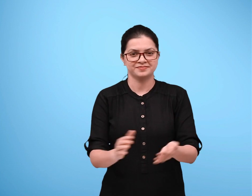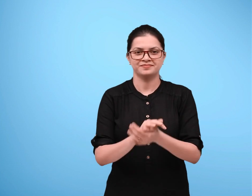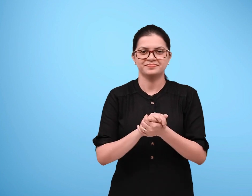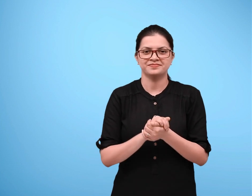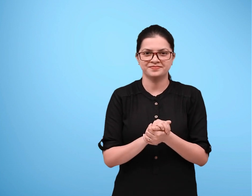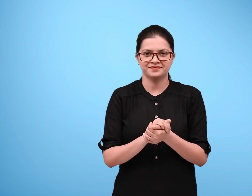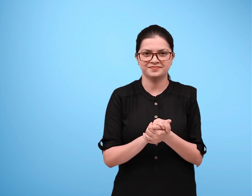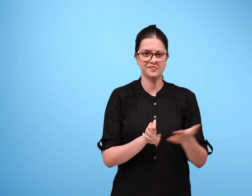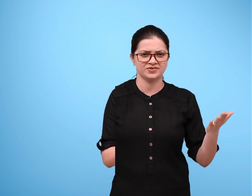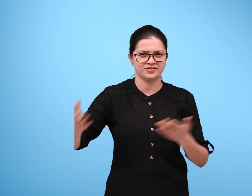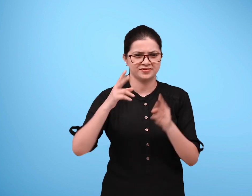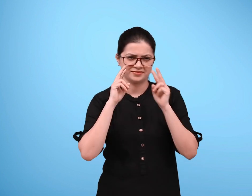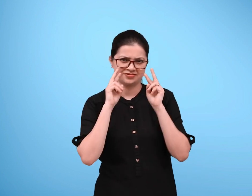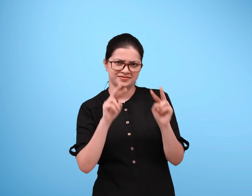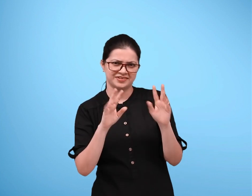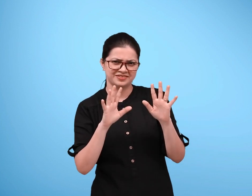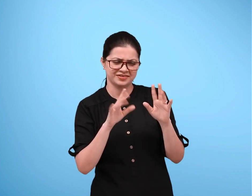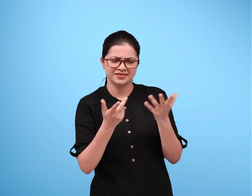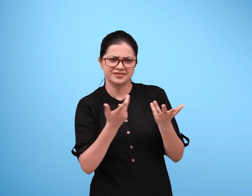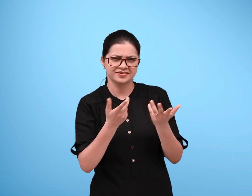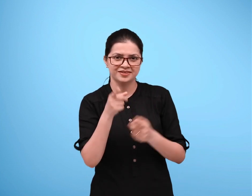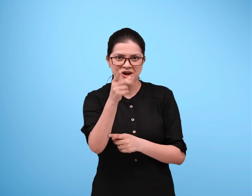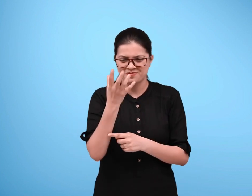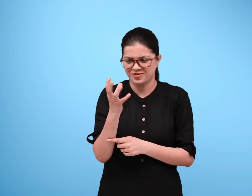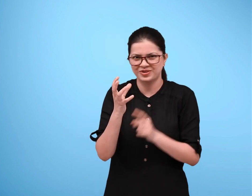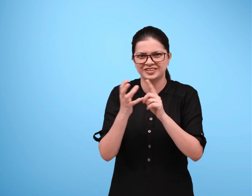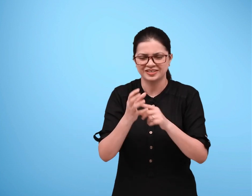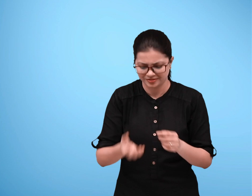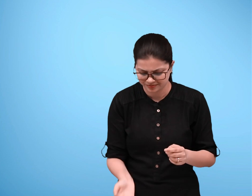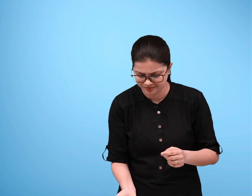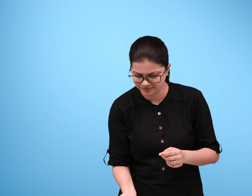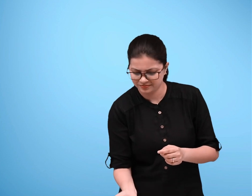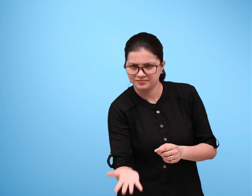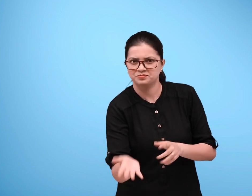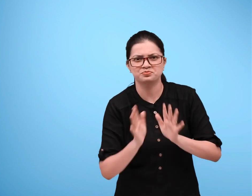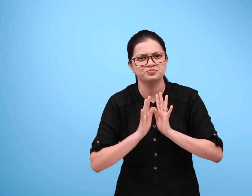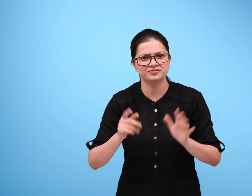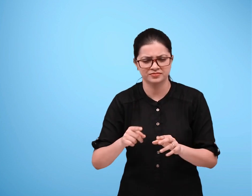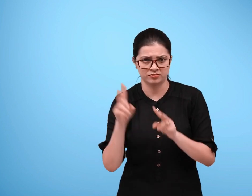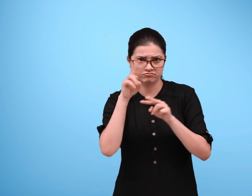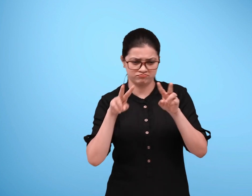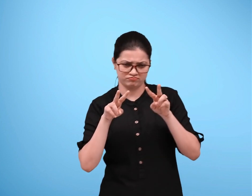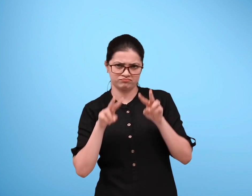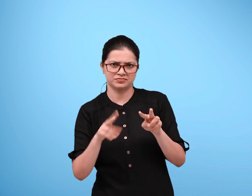motion. Have you observed closely the motion of a ball along the ground?